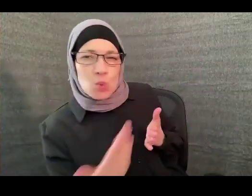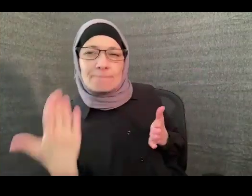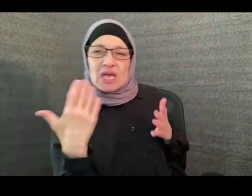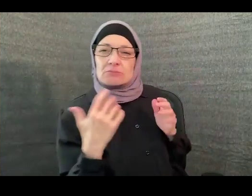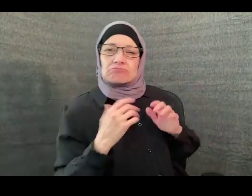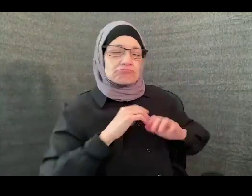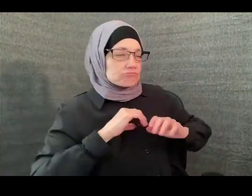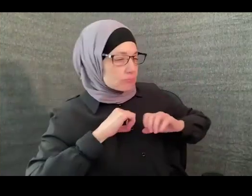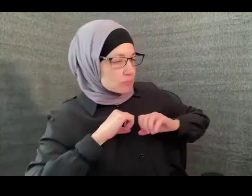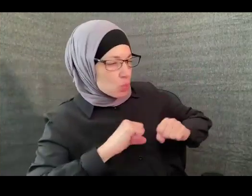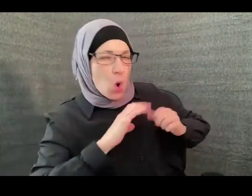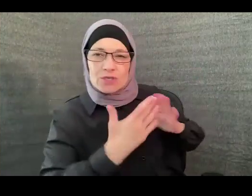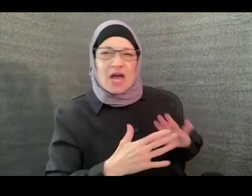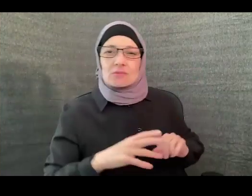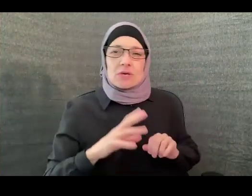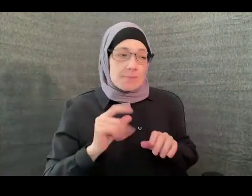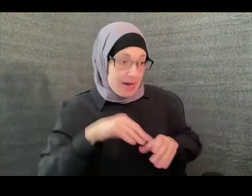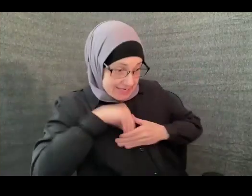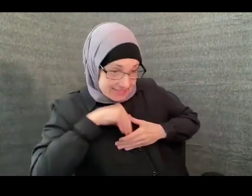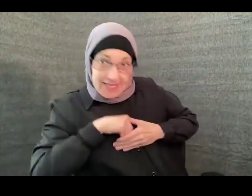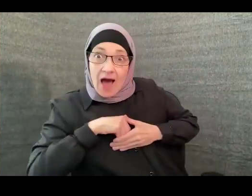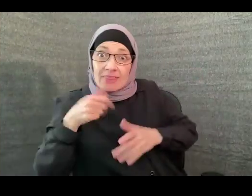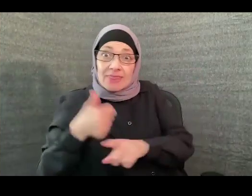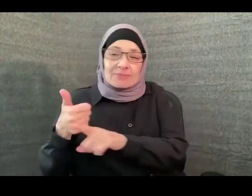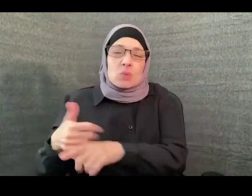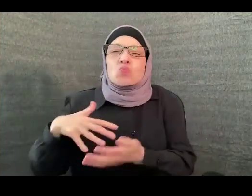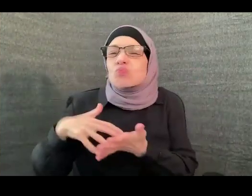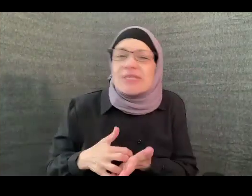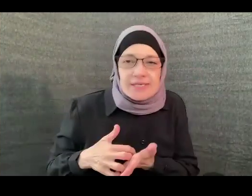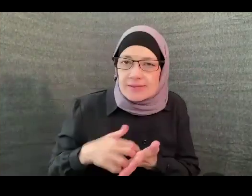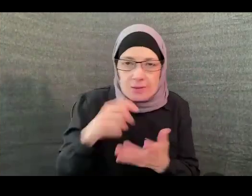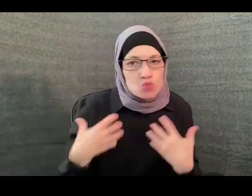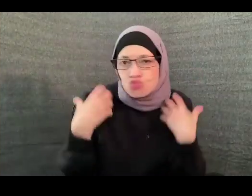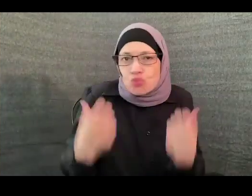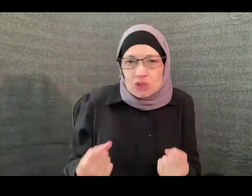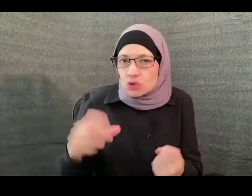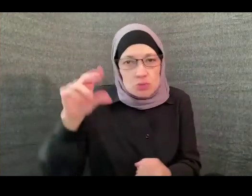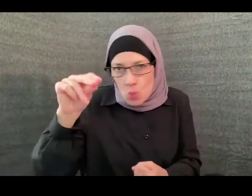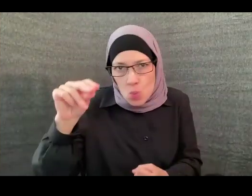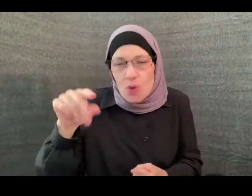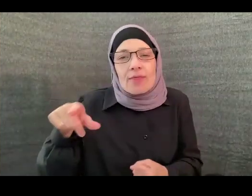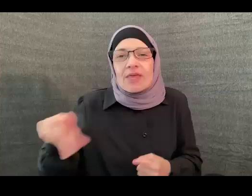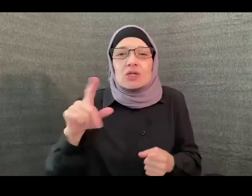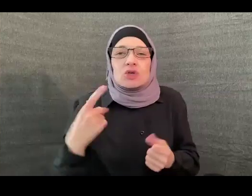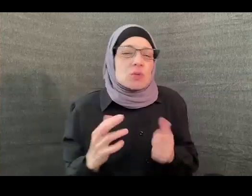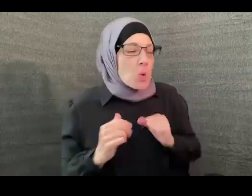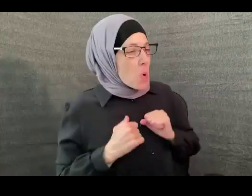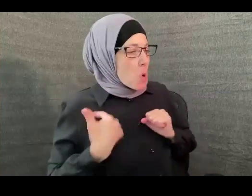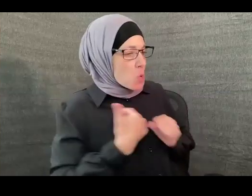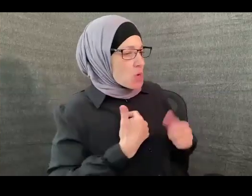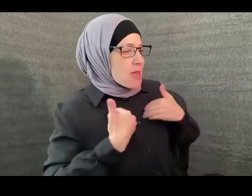But inside themselves, they are weak and they are divided.